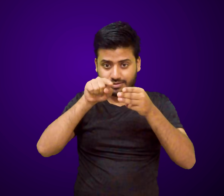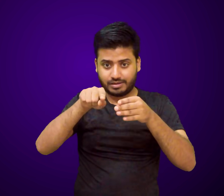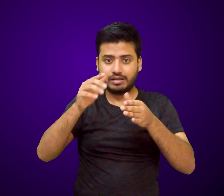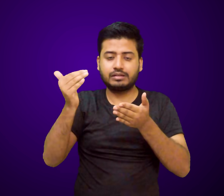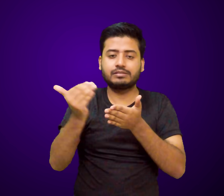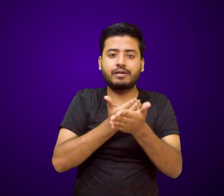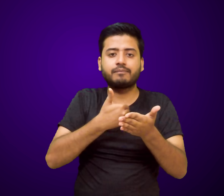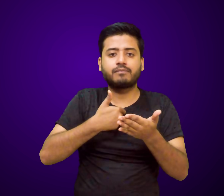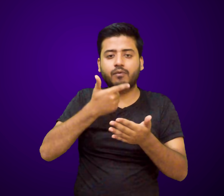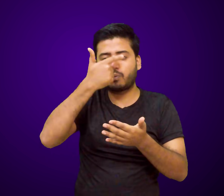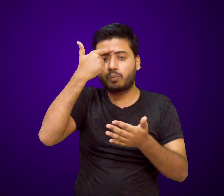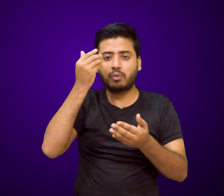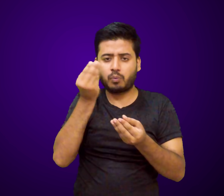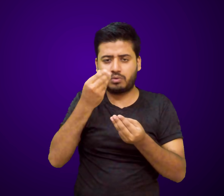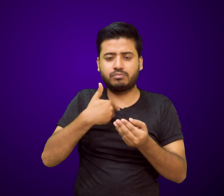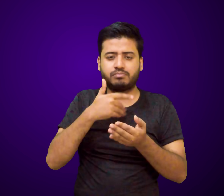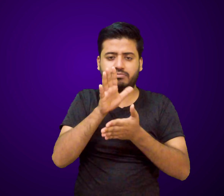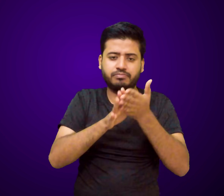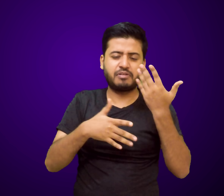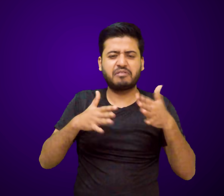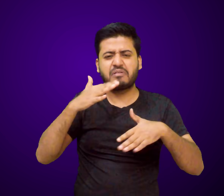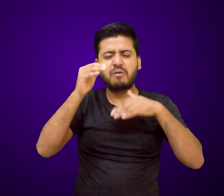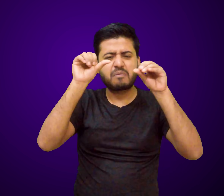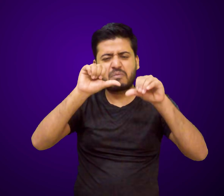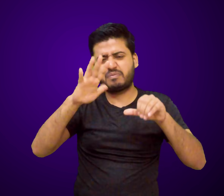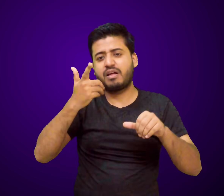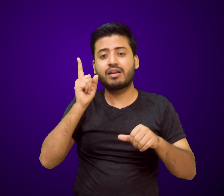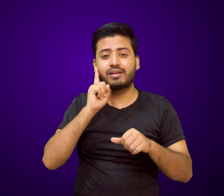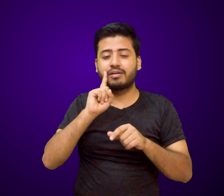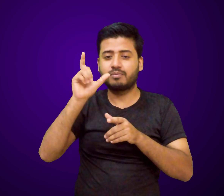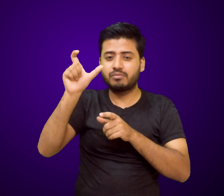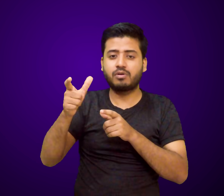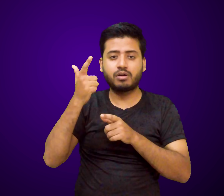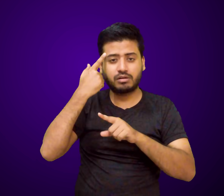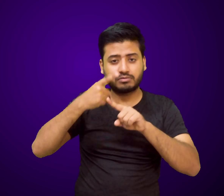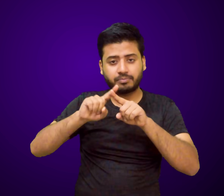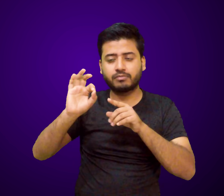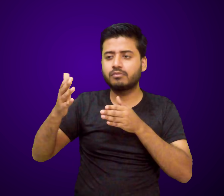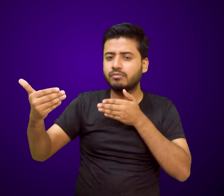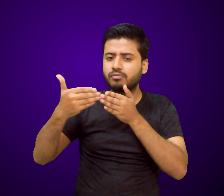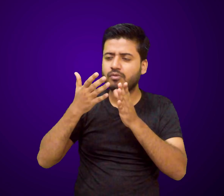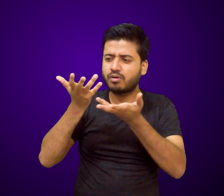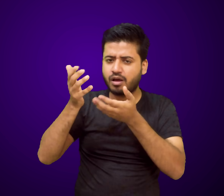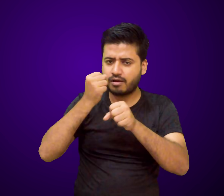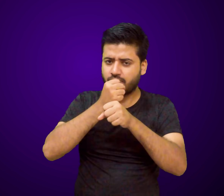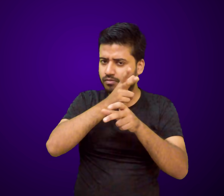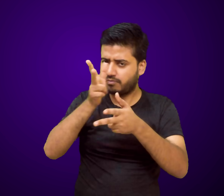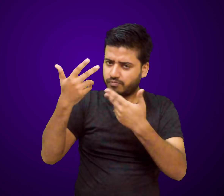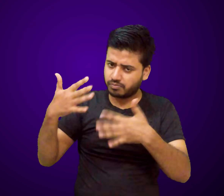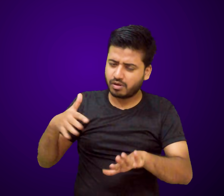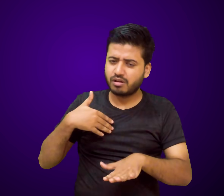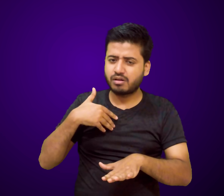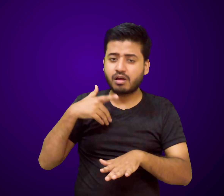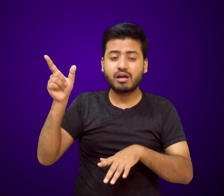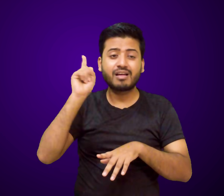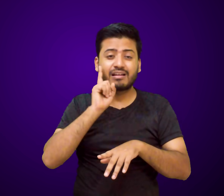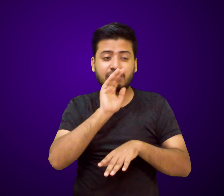June 2025 has updated the concession certificate pro forma for persons with intellectual disability.